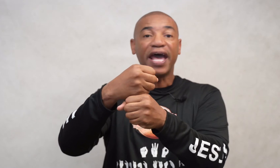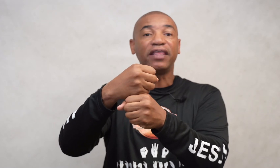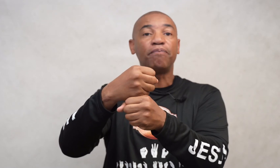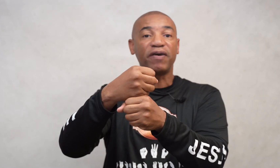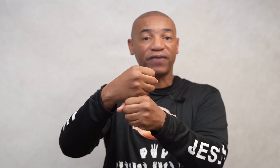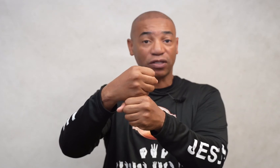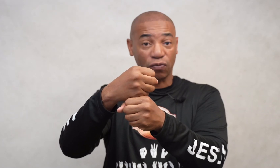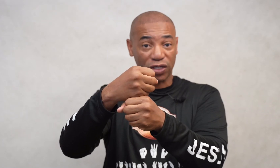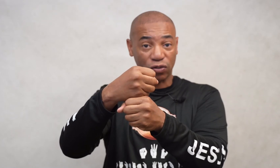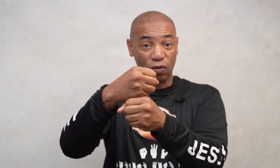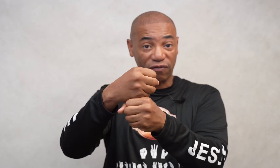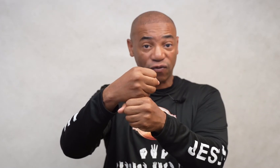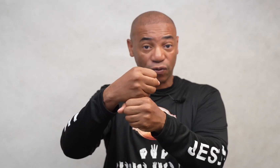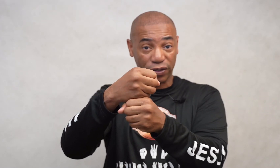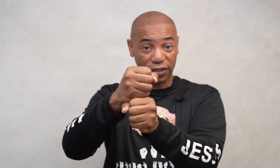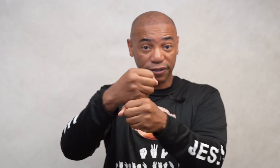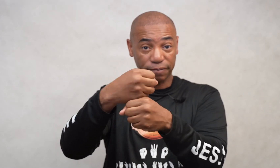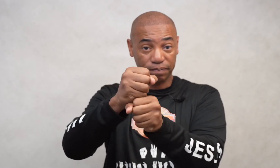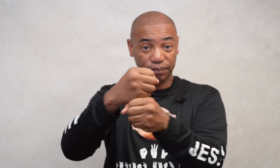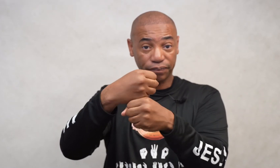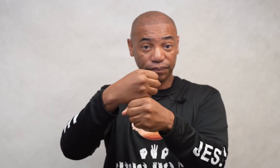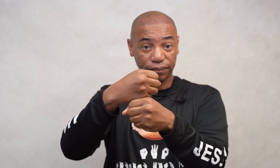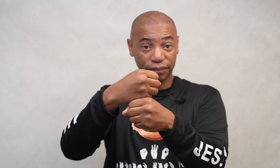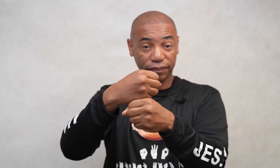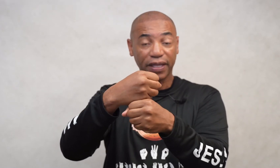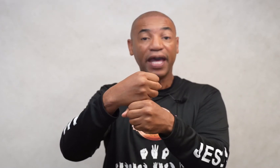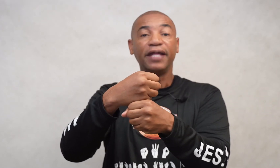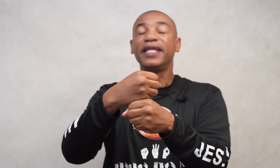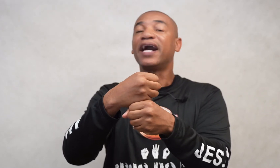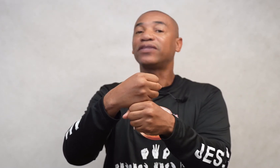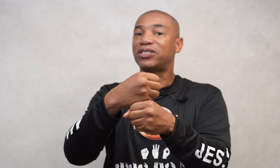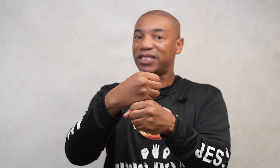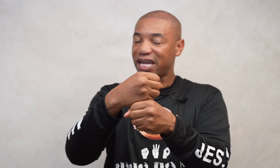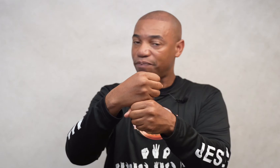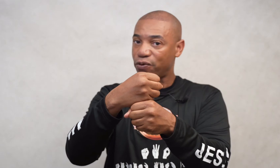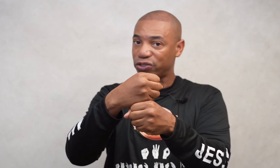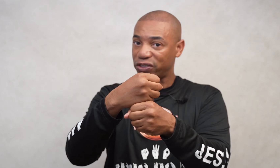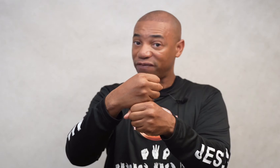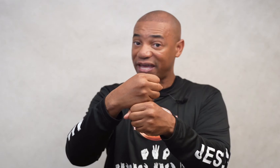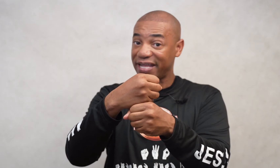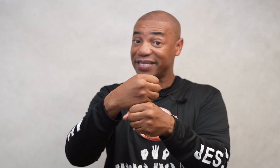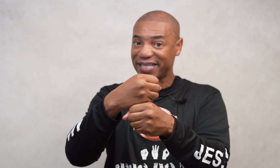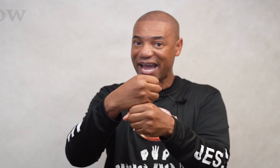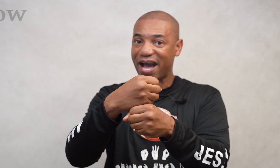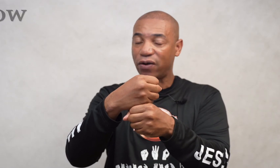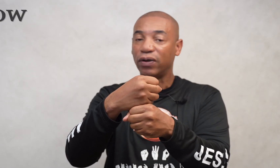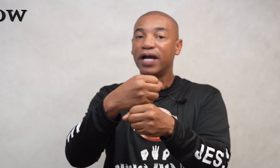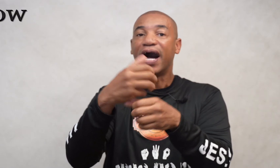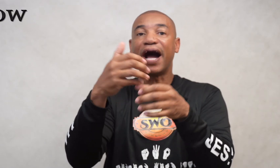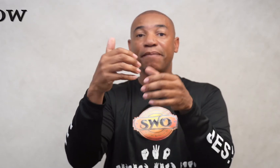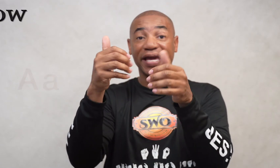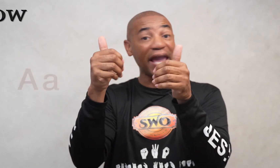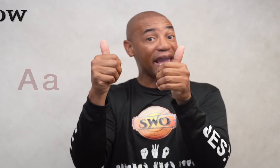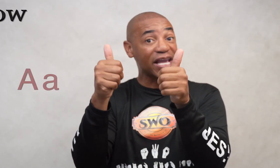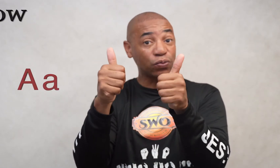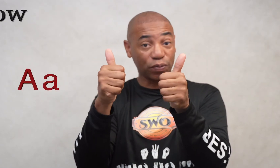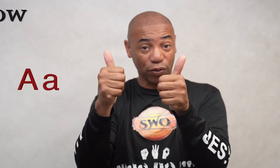then pivot at the wrist going forward. Now the second portion of that is how. I make A's with both